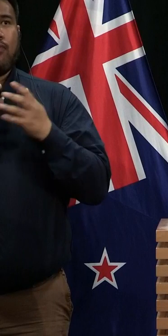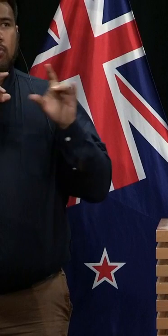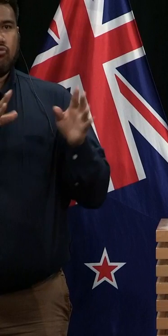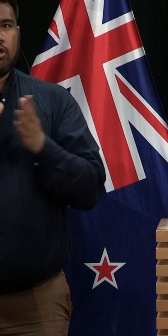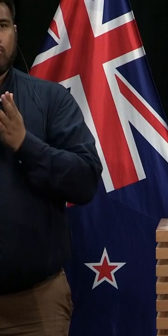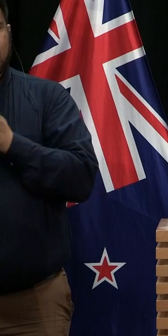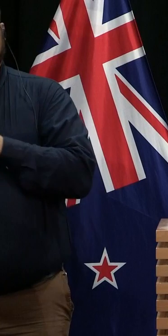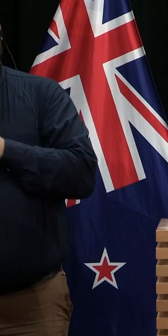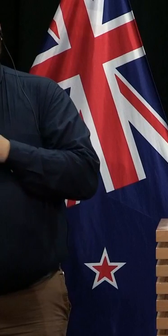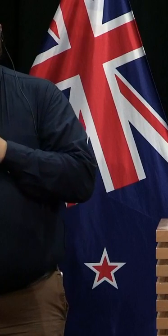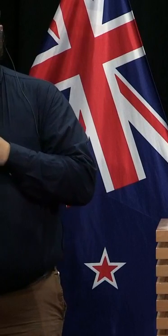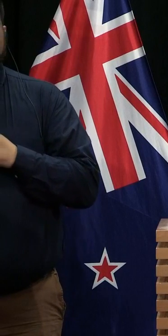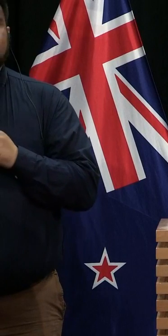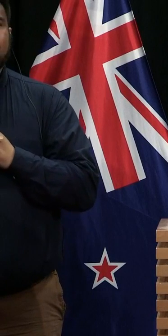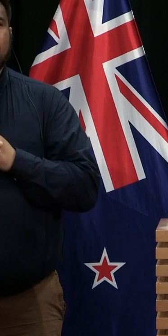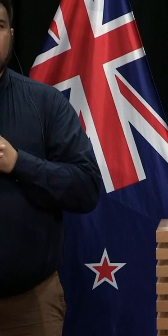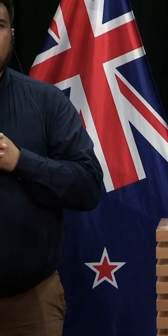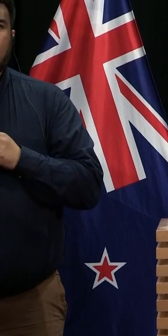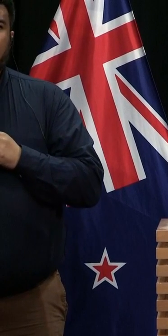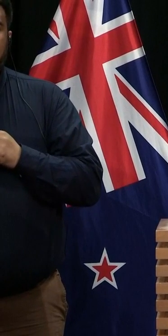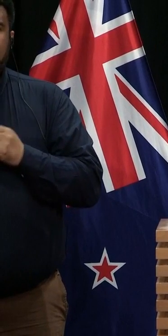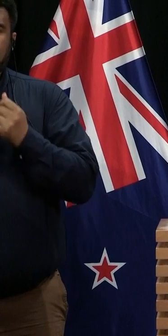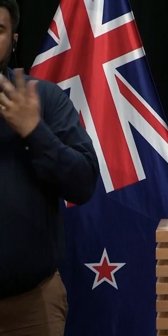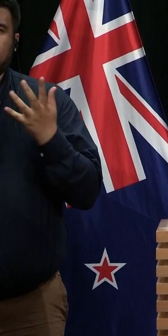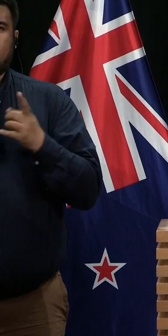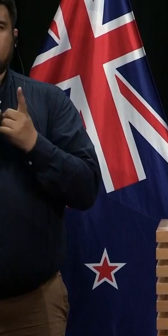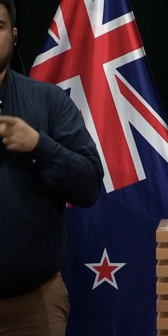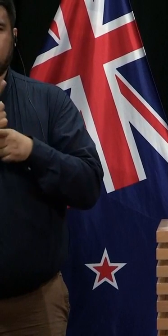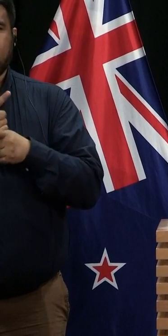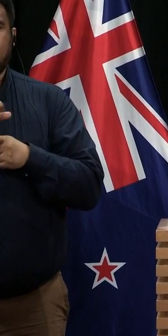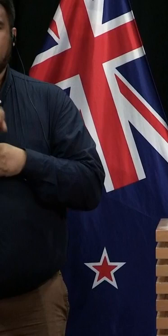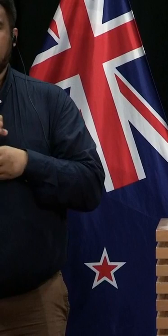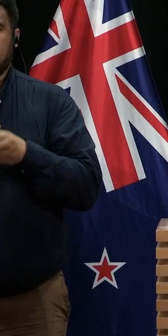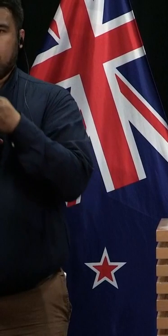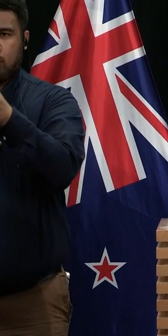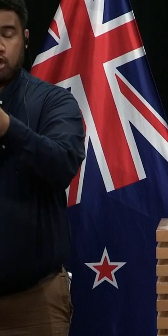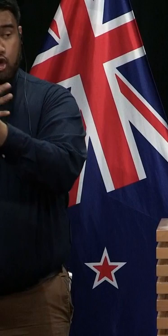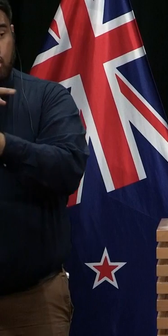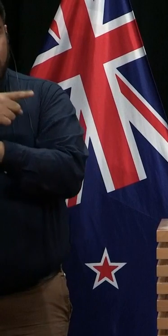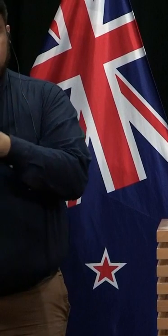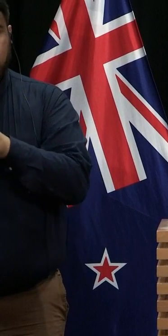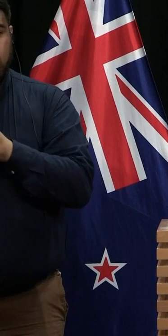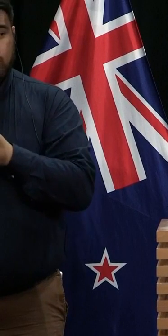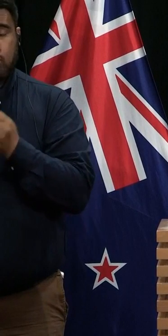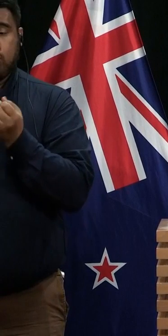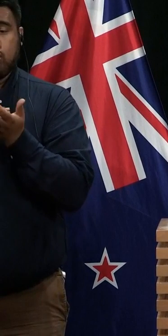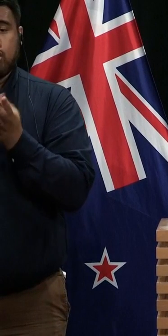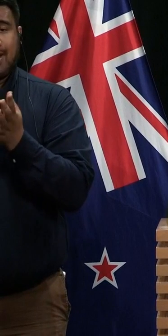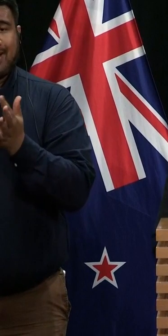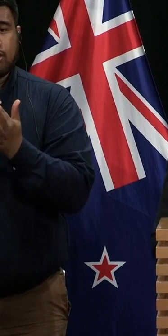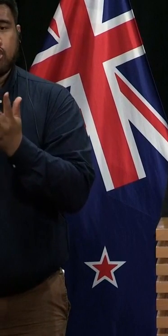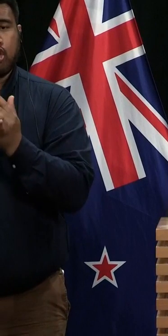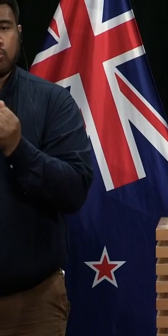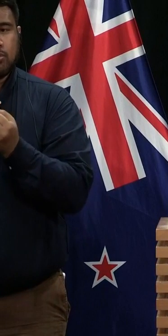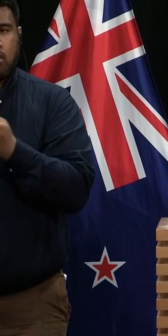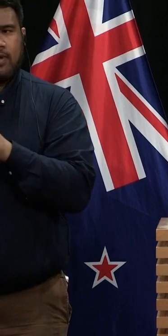security. I don't think we'll run out of things to talk about. Have you spoken to Shane Jones about his missing 61 meetings?